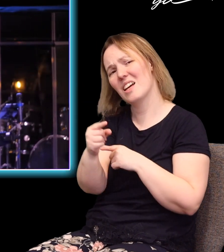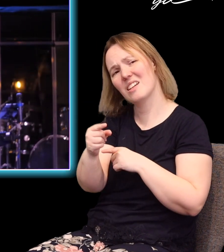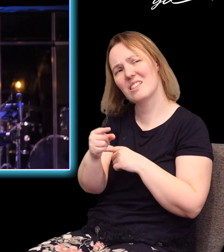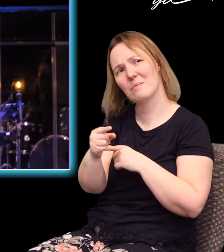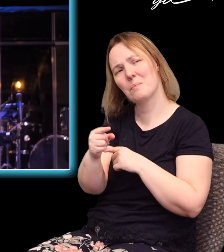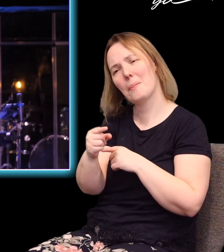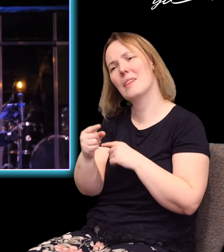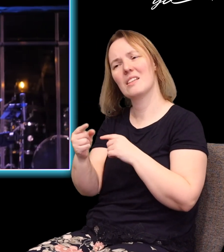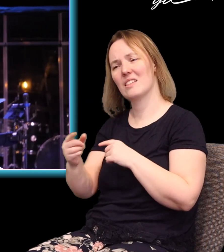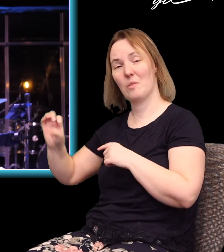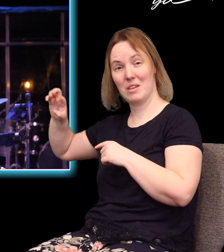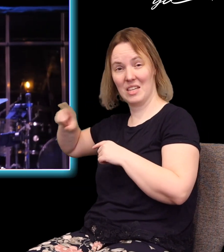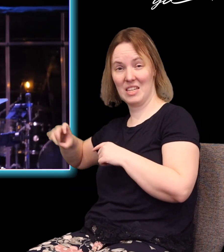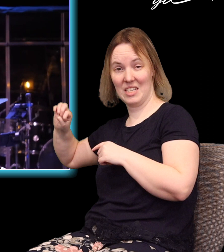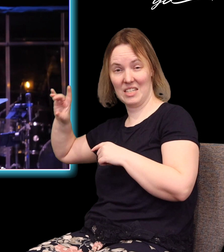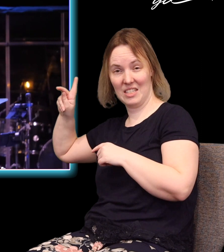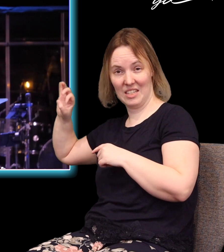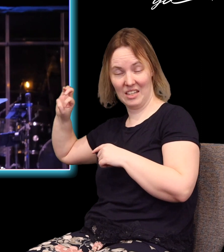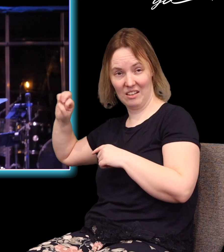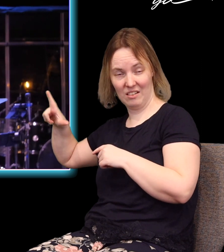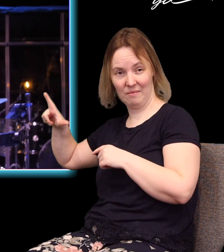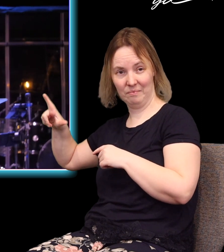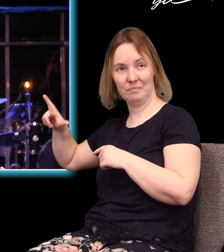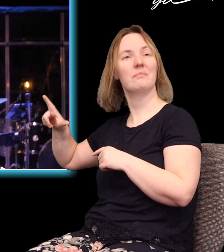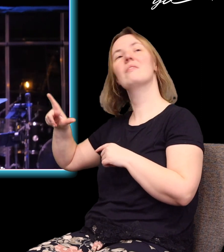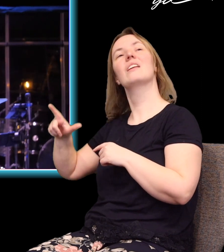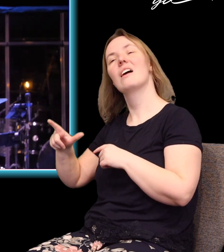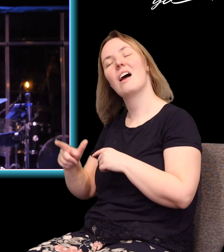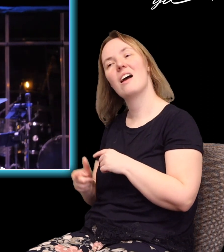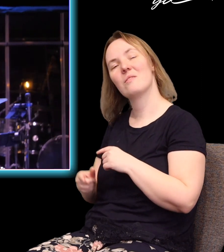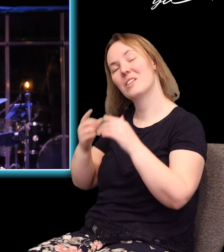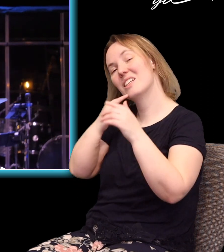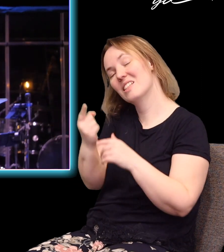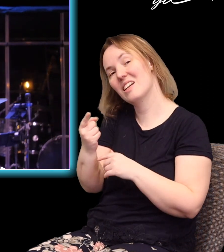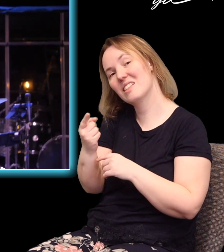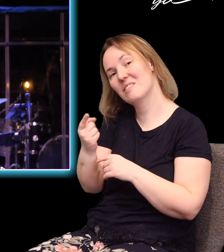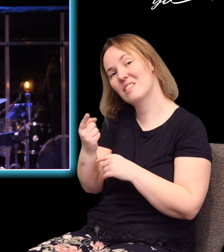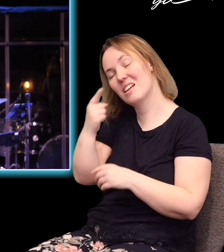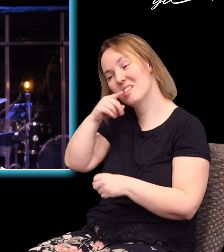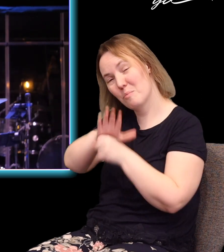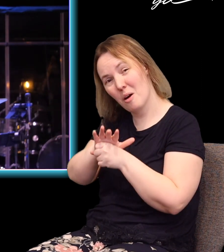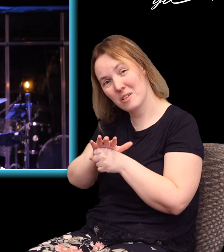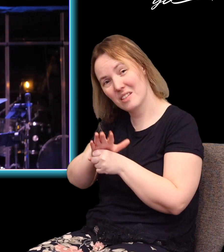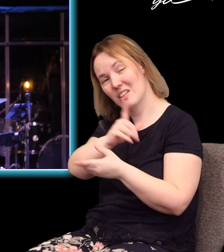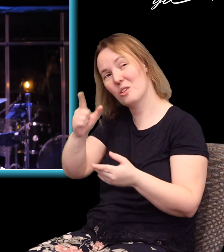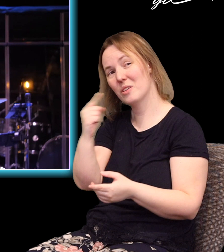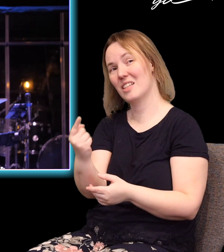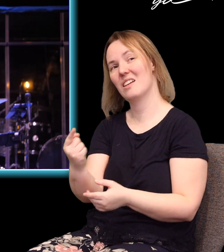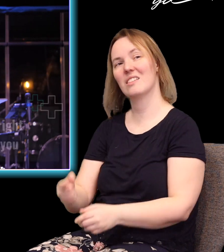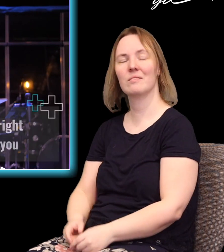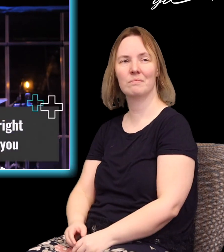people of Israel one day who will accept Jesus, the Messiah, and they will experience for themselves what we are experiencing today. But here's the promise. The Lord